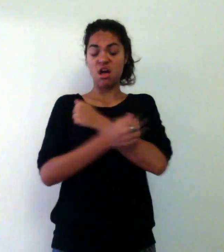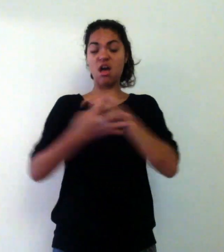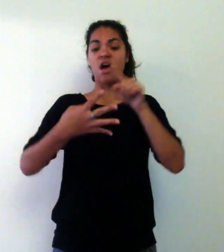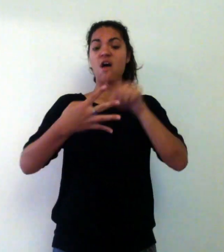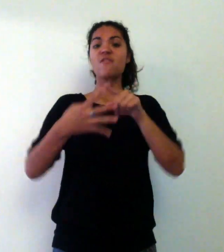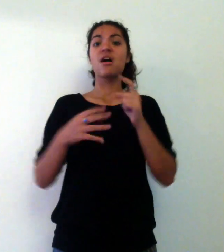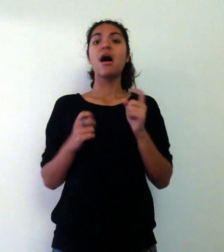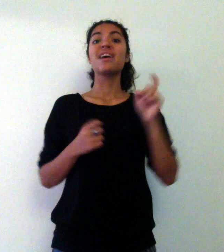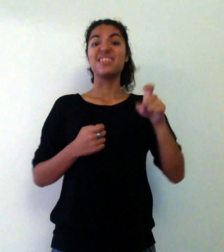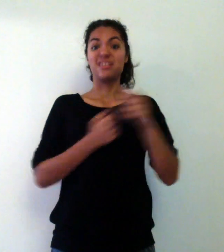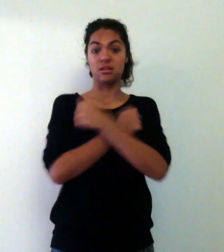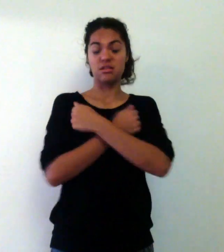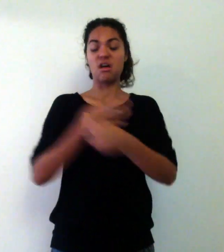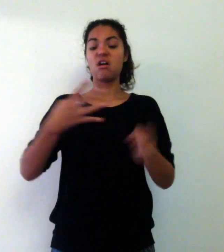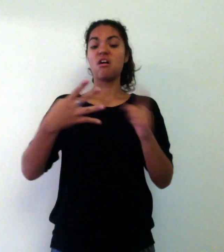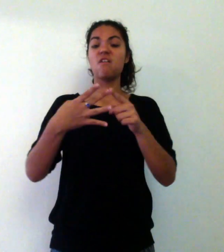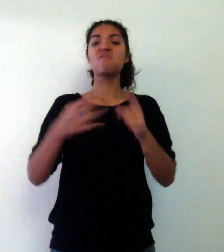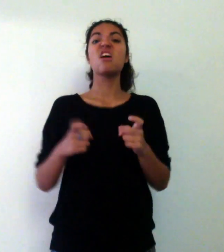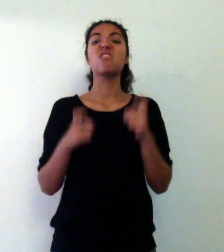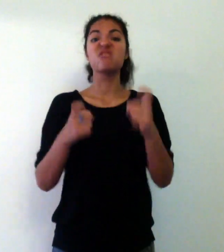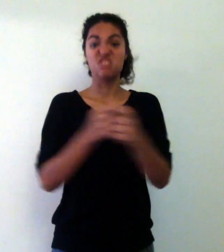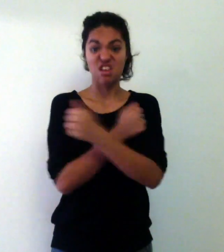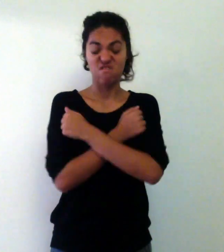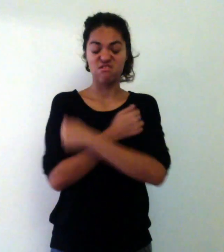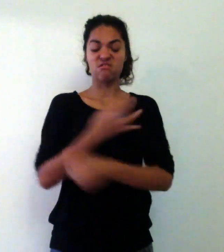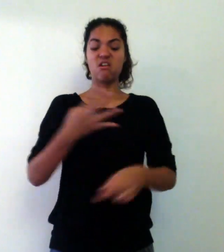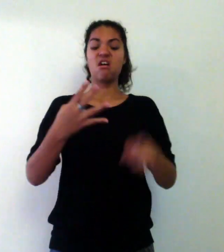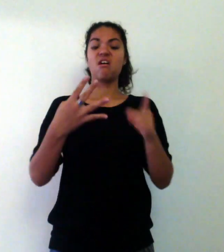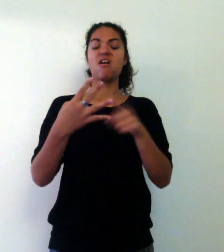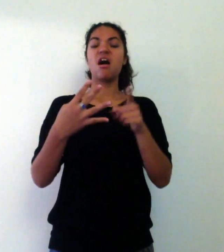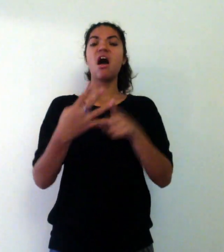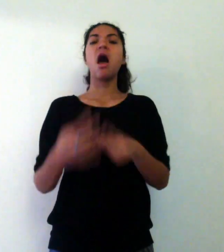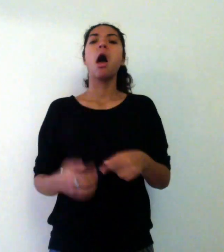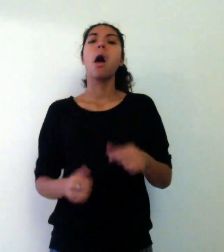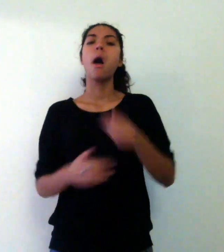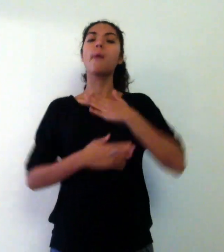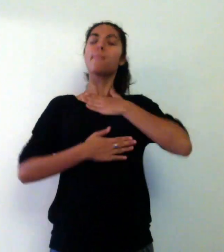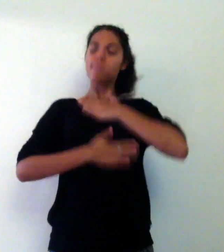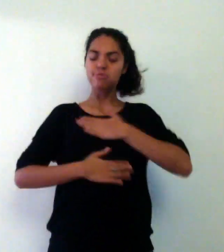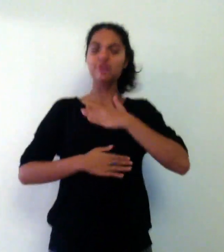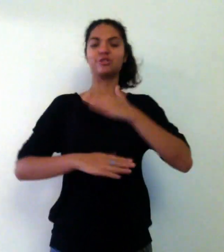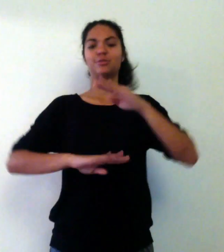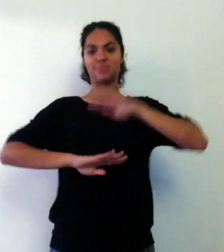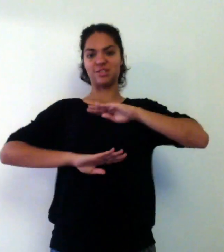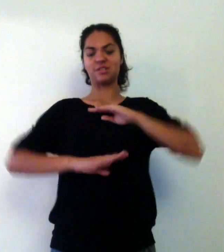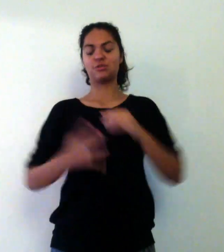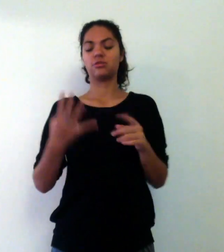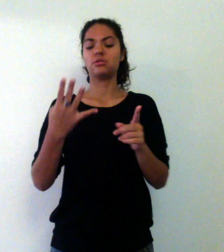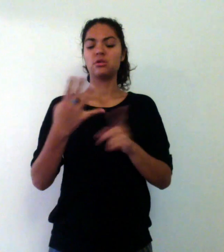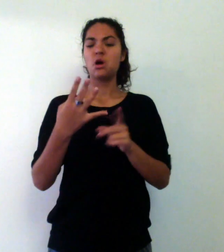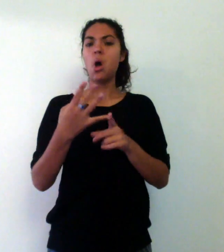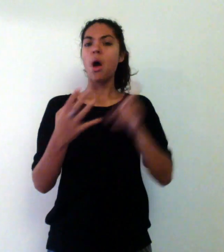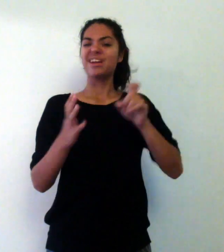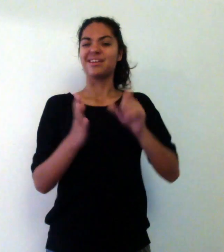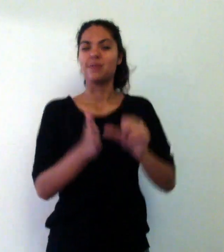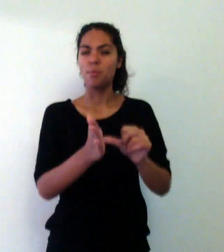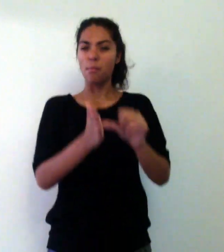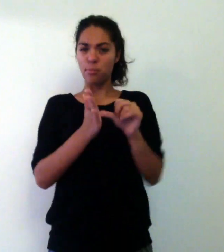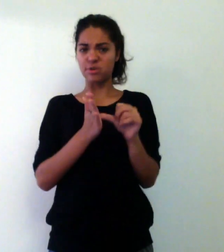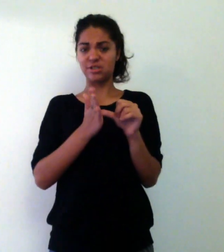there is appreciation pleasure. But behind all of that, there needs to be that appreciation love that comes to him in